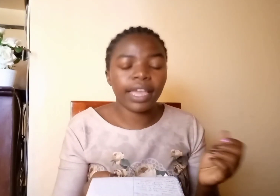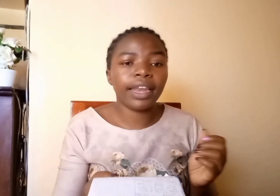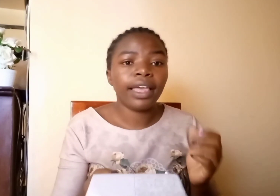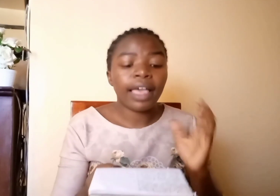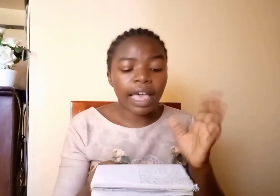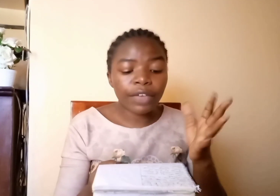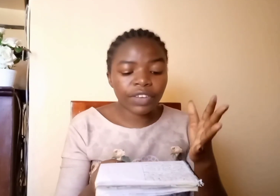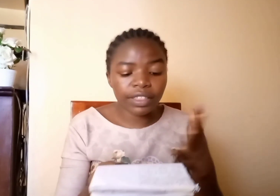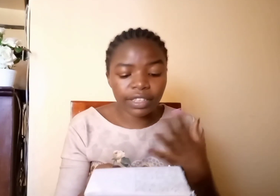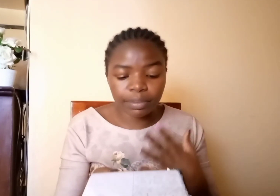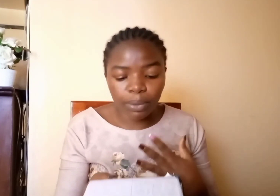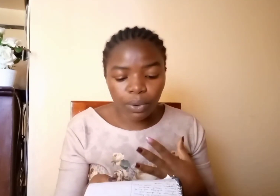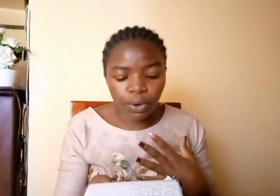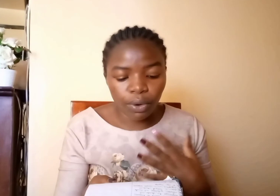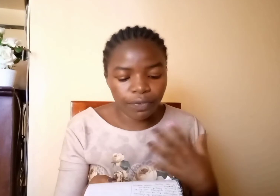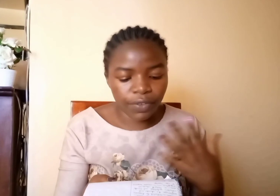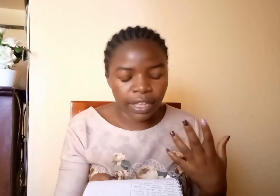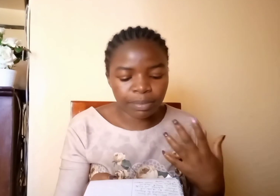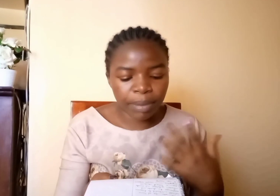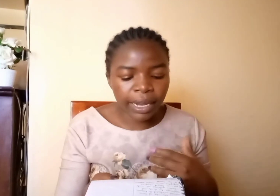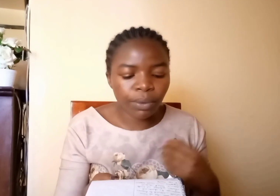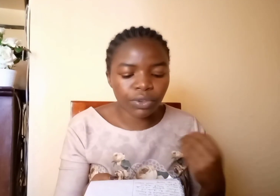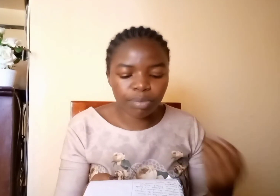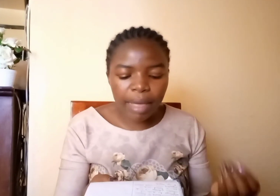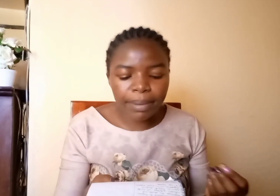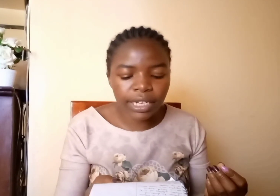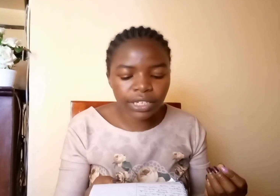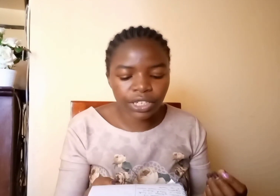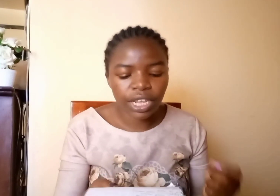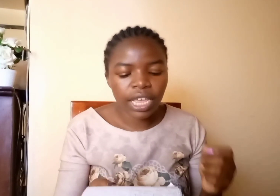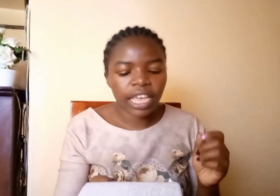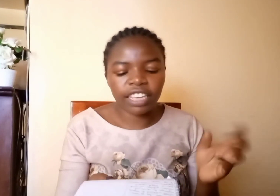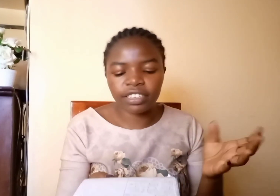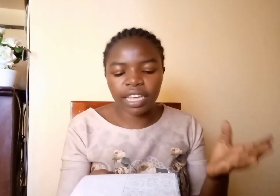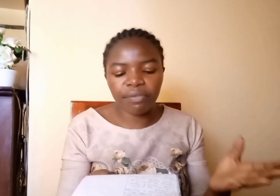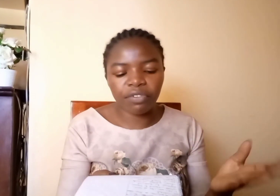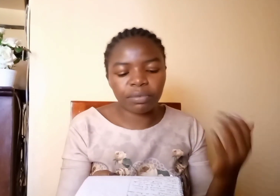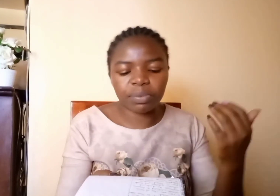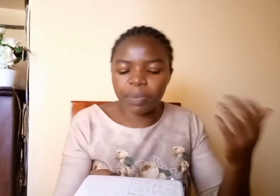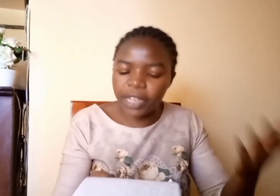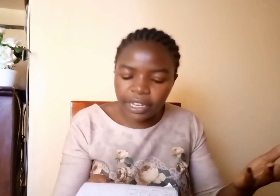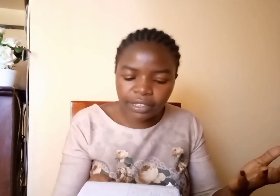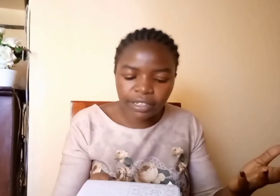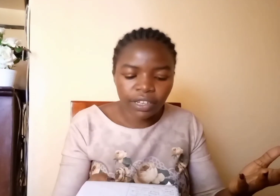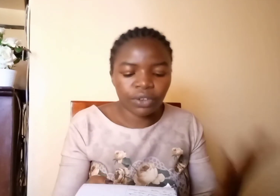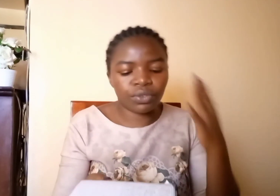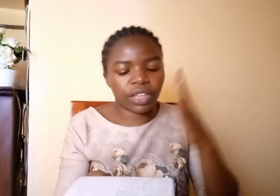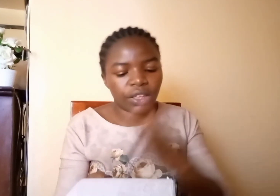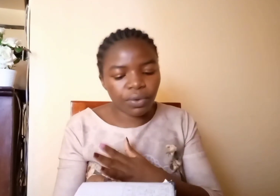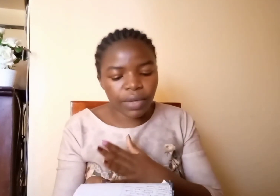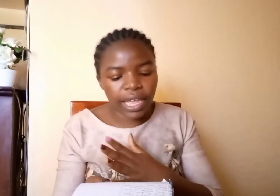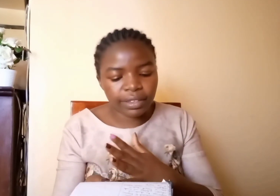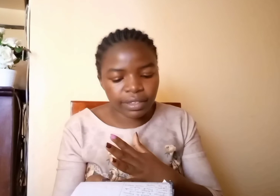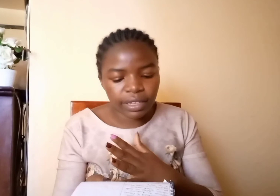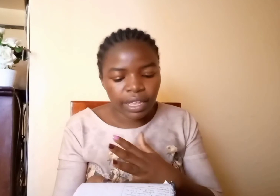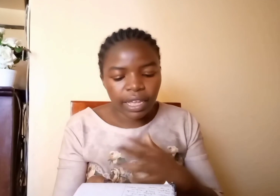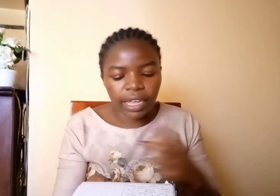Then, after this book of fingerspelling was published, it came from Spain to the US,